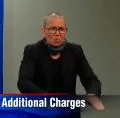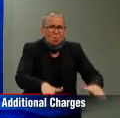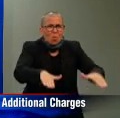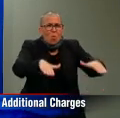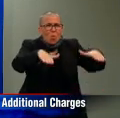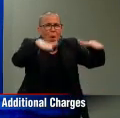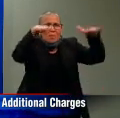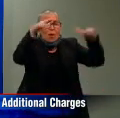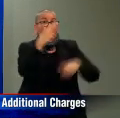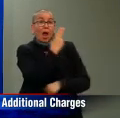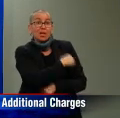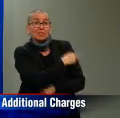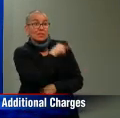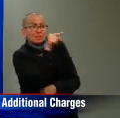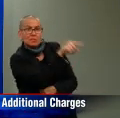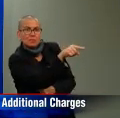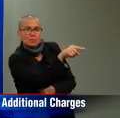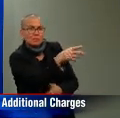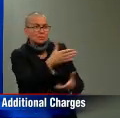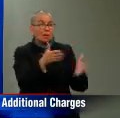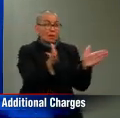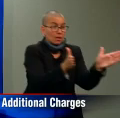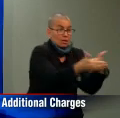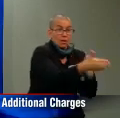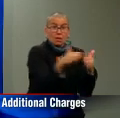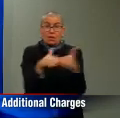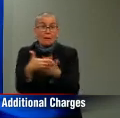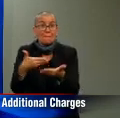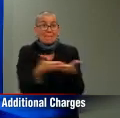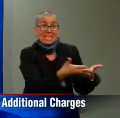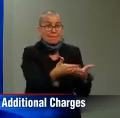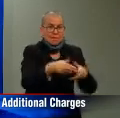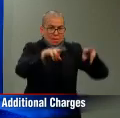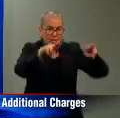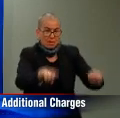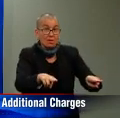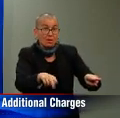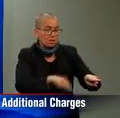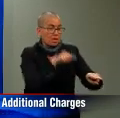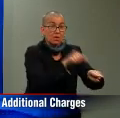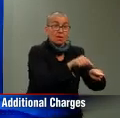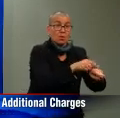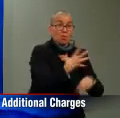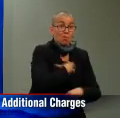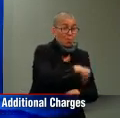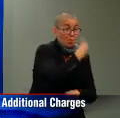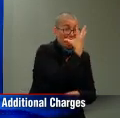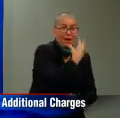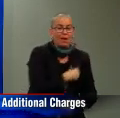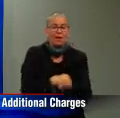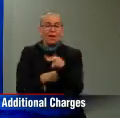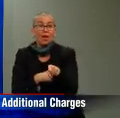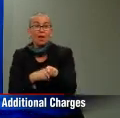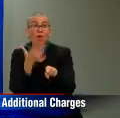predict which one's going to live longer by the color of their skin. Not by genetics, not by the background.